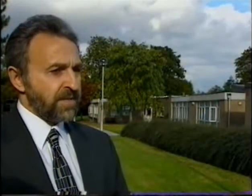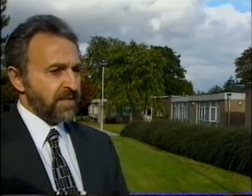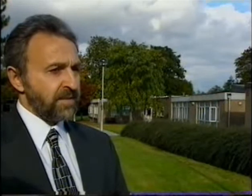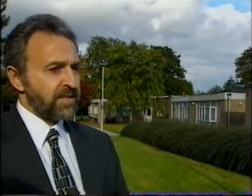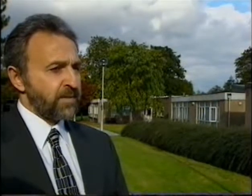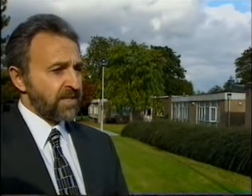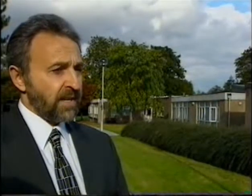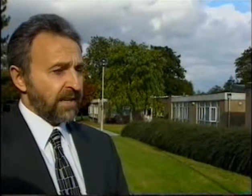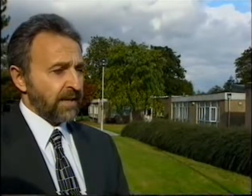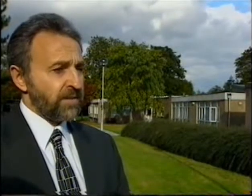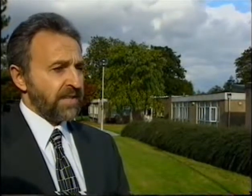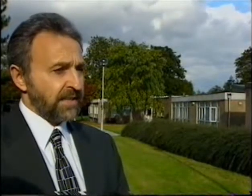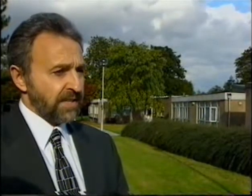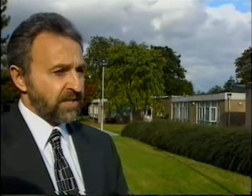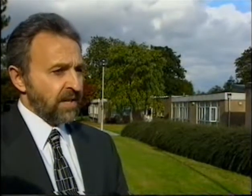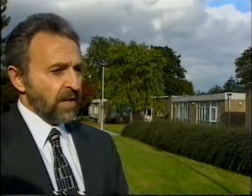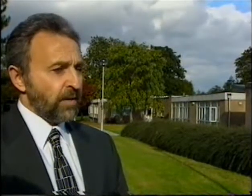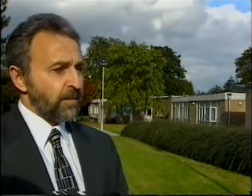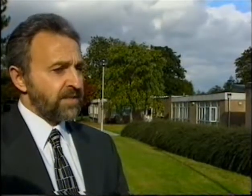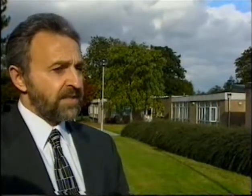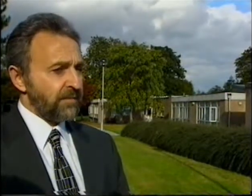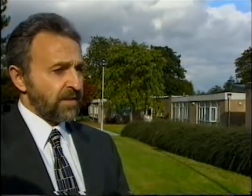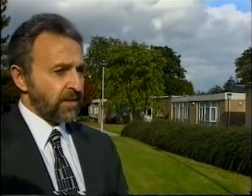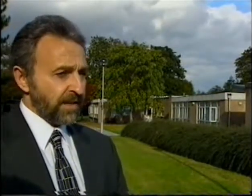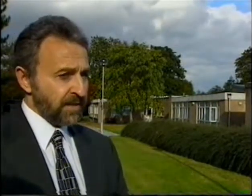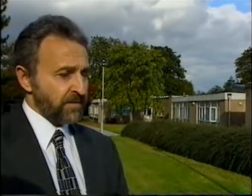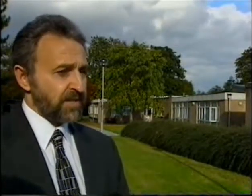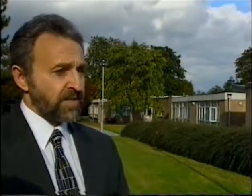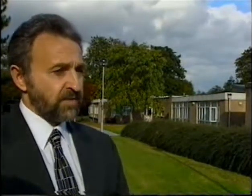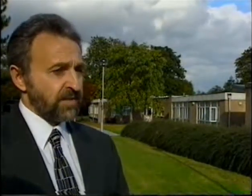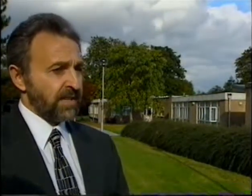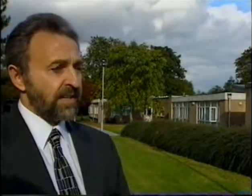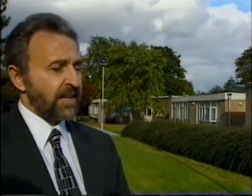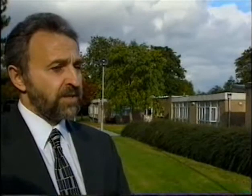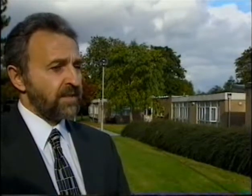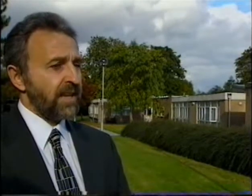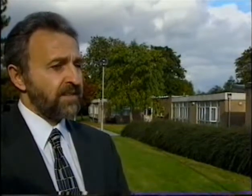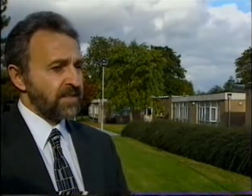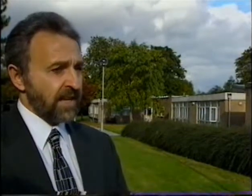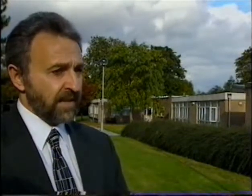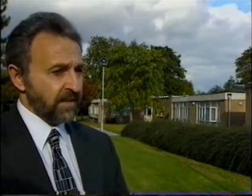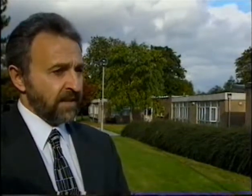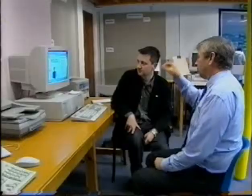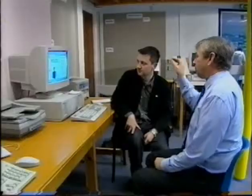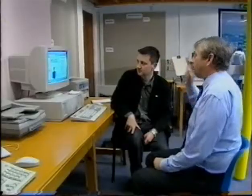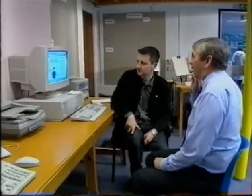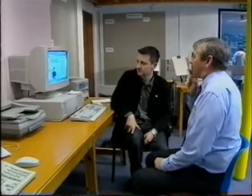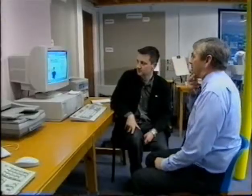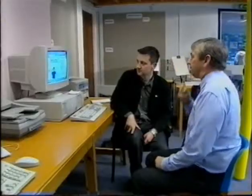in British Sign Language and English, and we're able to deliver the curriculum to the children in a language that they understand. Both languages